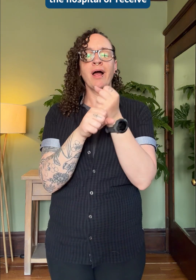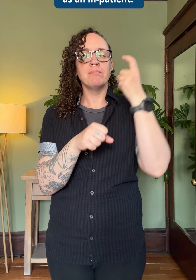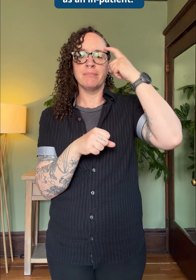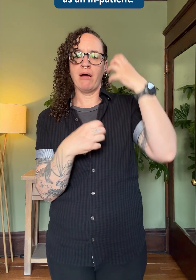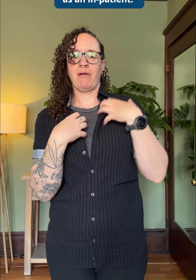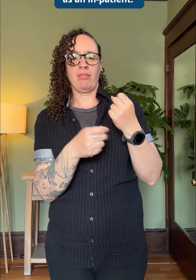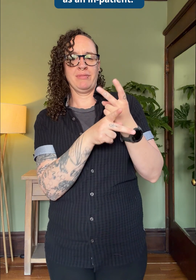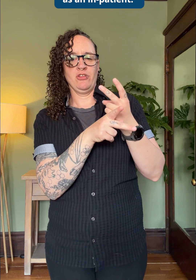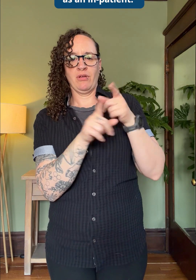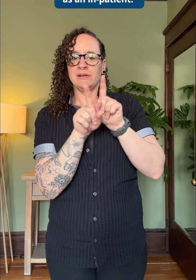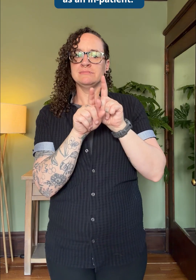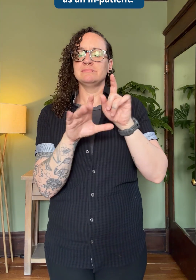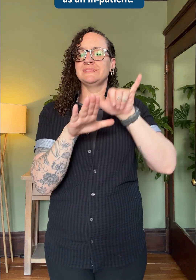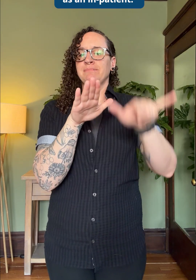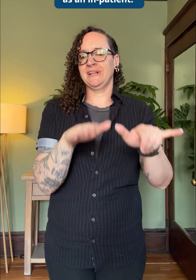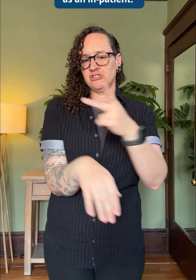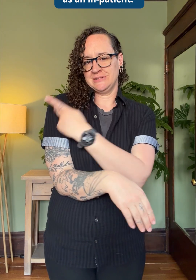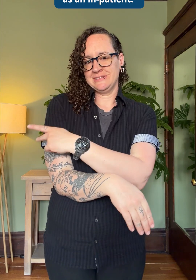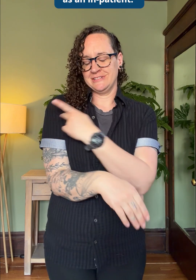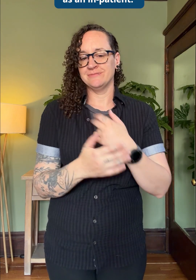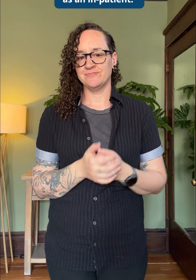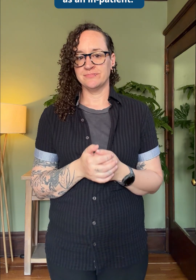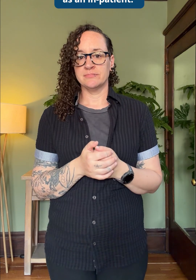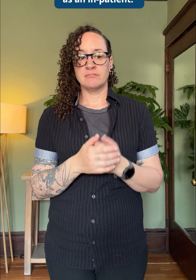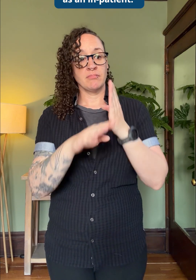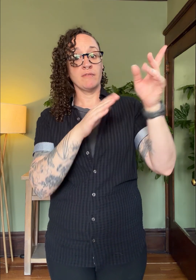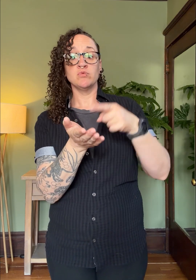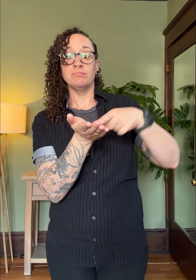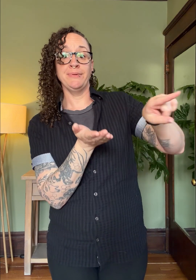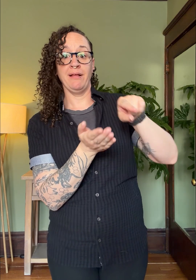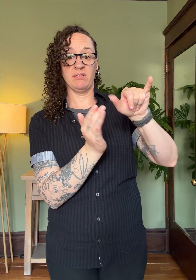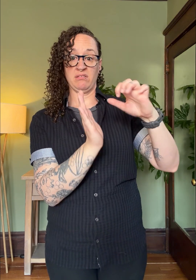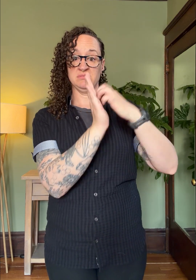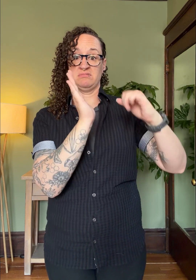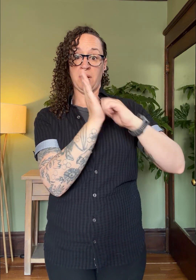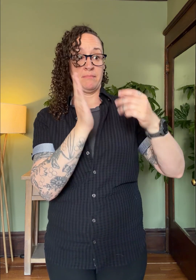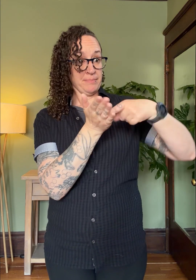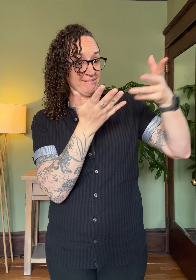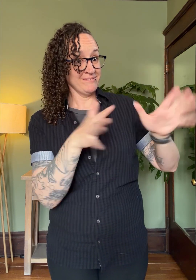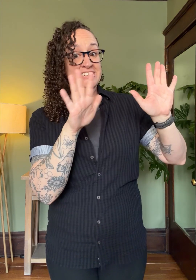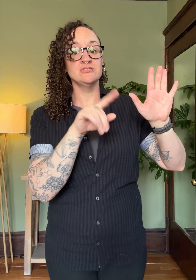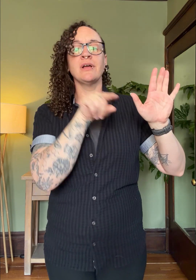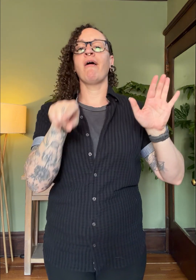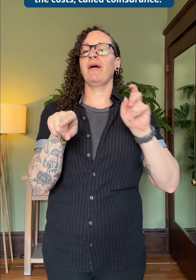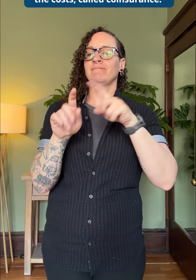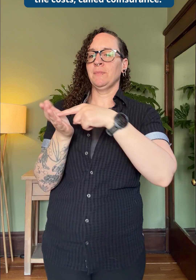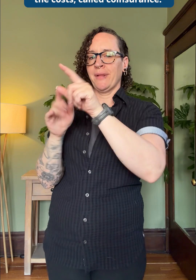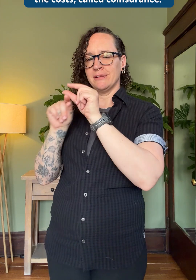or receive mental health care as an inpatient. After you pay the deductible, you